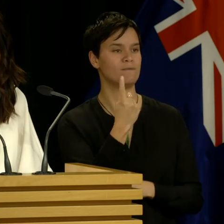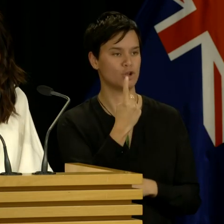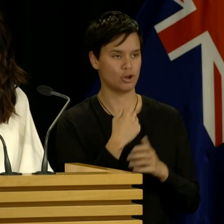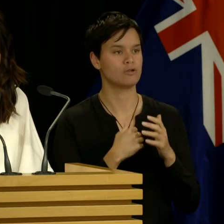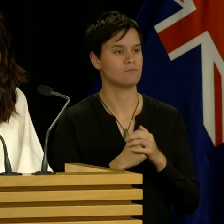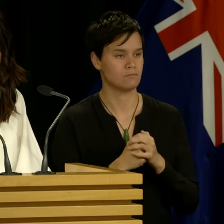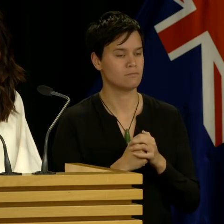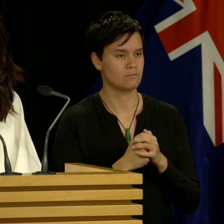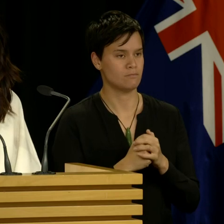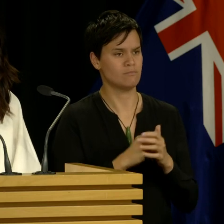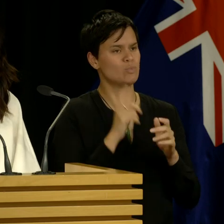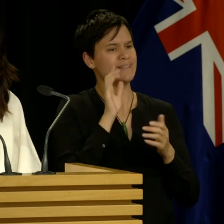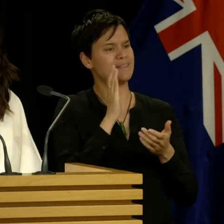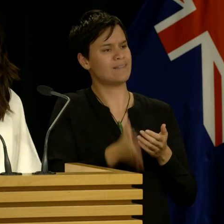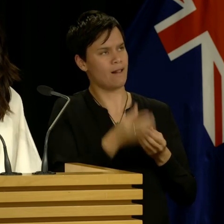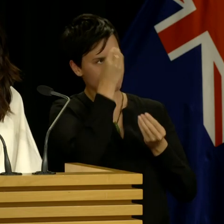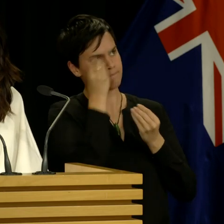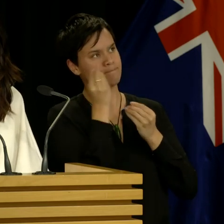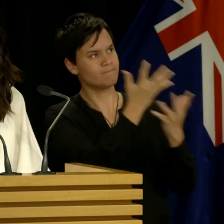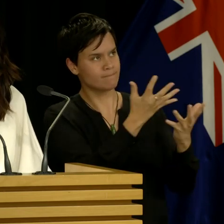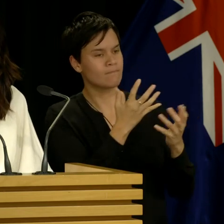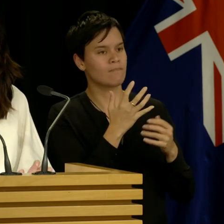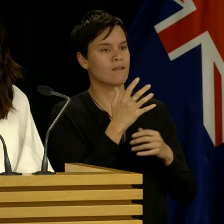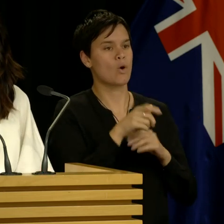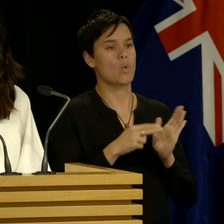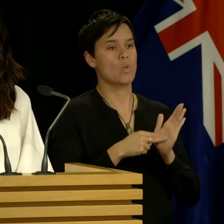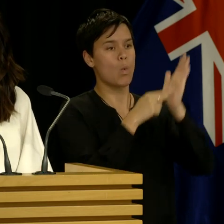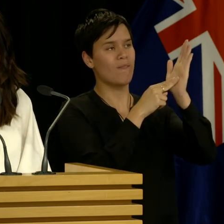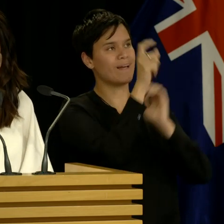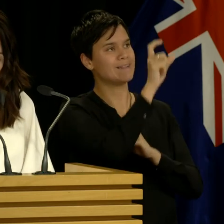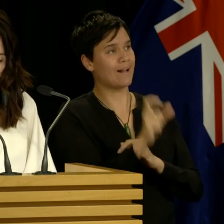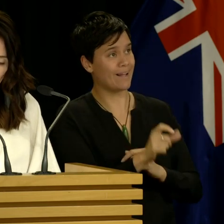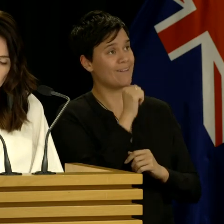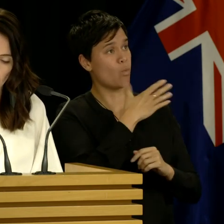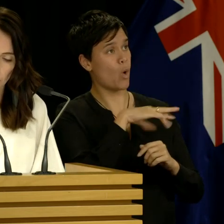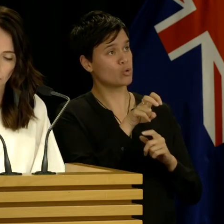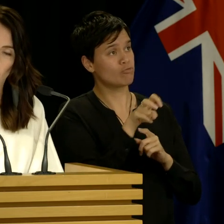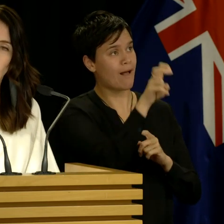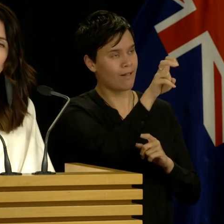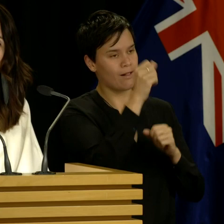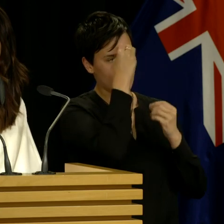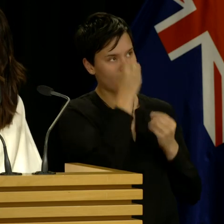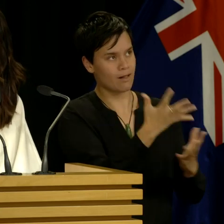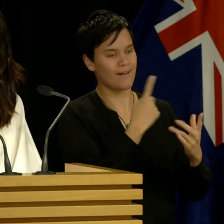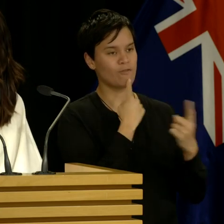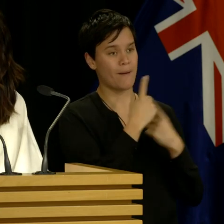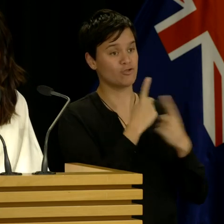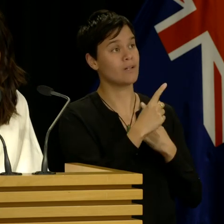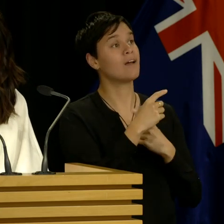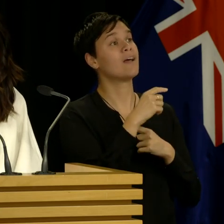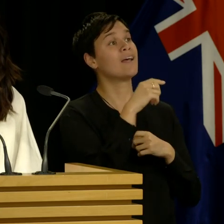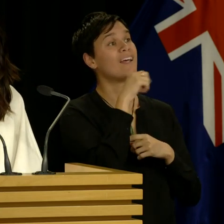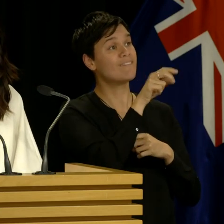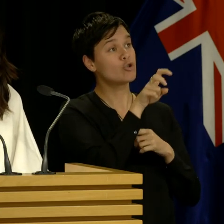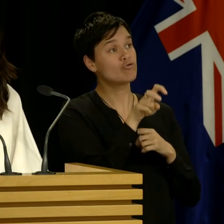avoid non-essential travel to the 10 towns in Lombardy and 1 in Veneto. Of course, if they return, they will be required to self-isolate